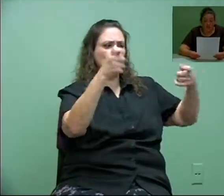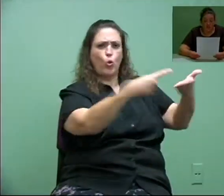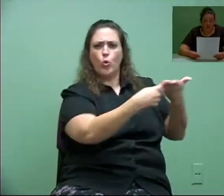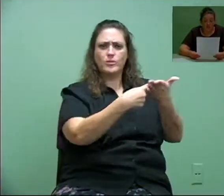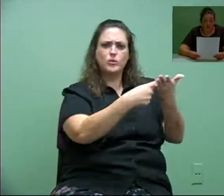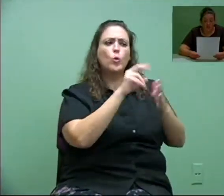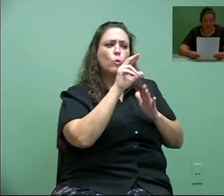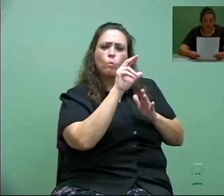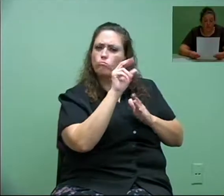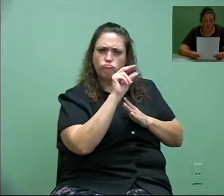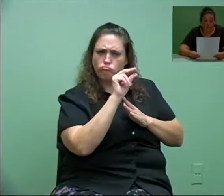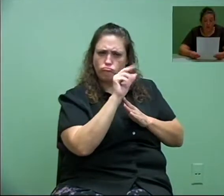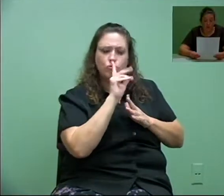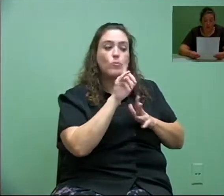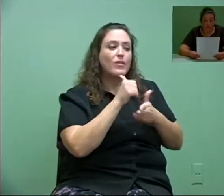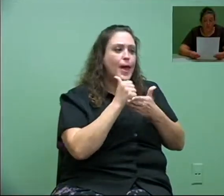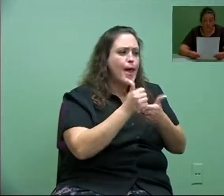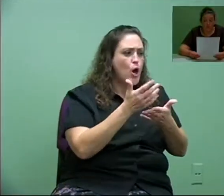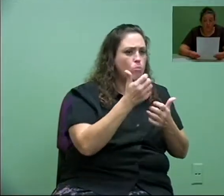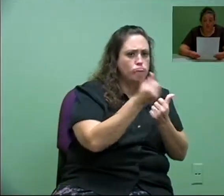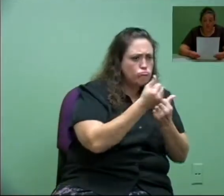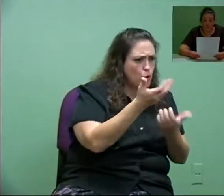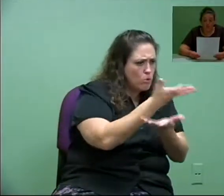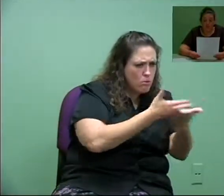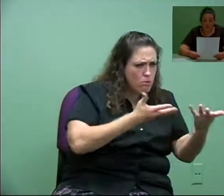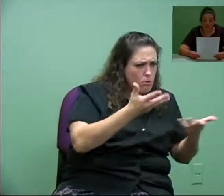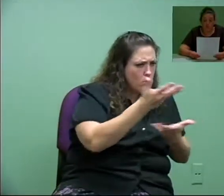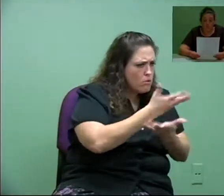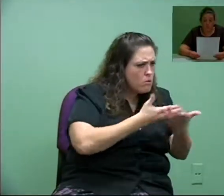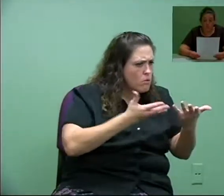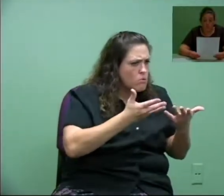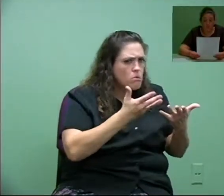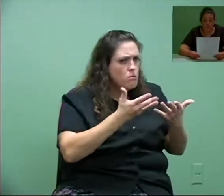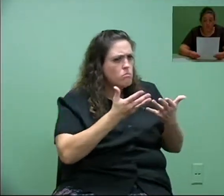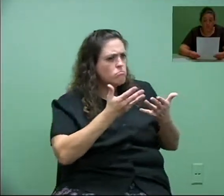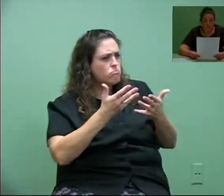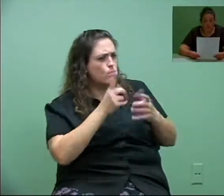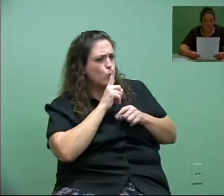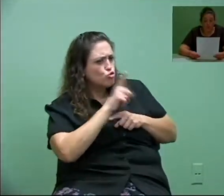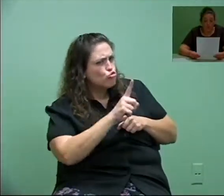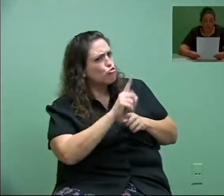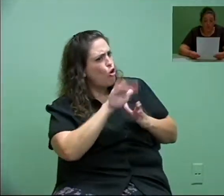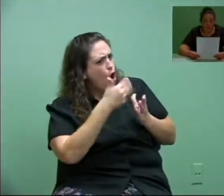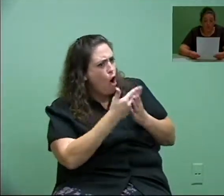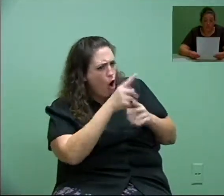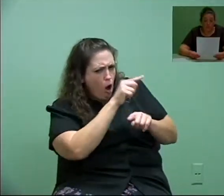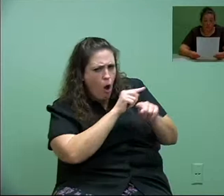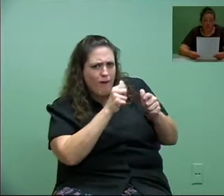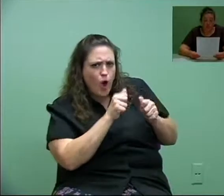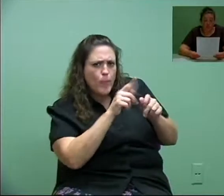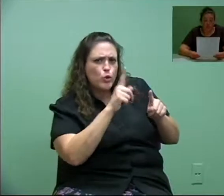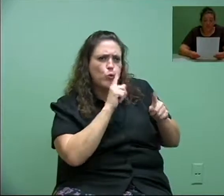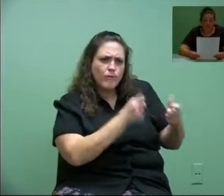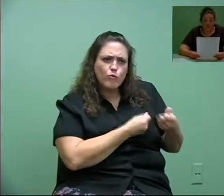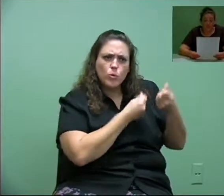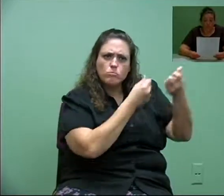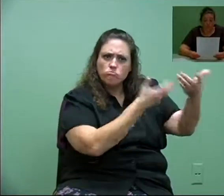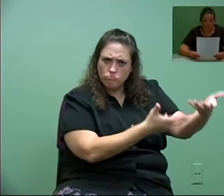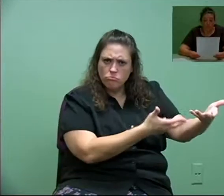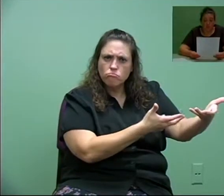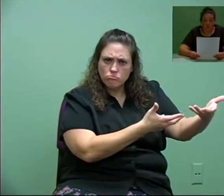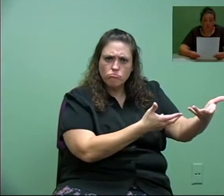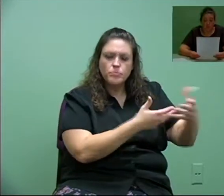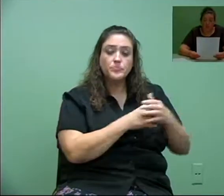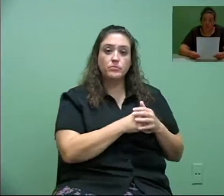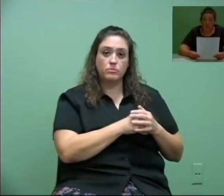of the evidence and make sure that all members of the jury get the chance to speak. The foreperson's opinion should be given the same